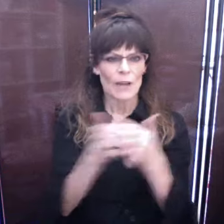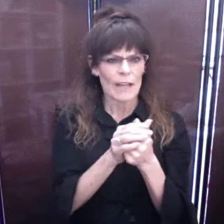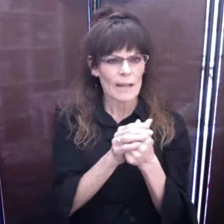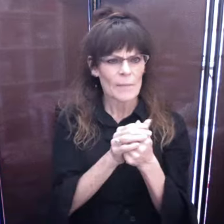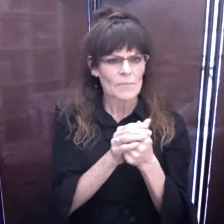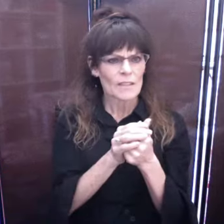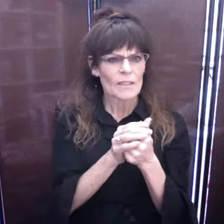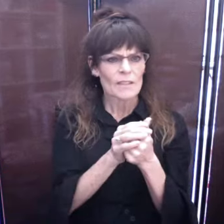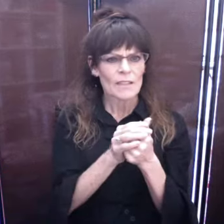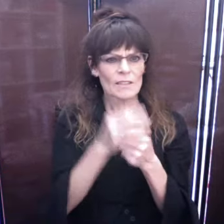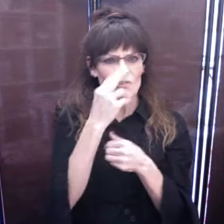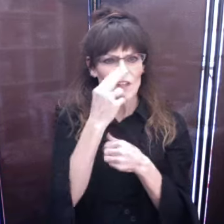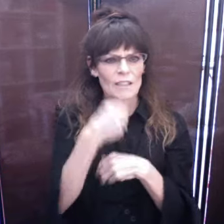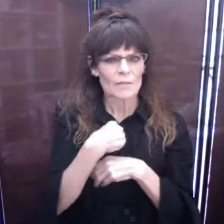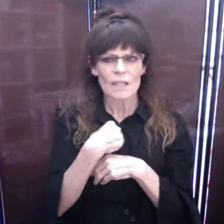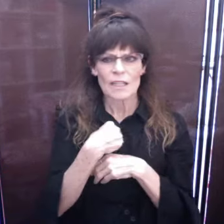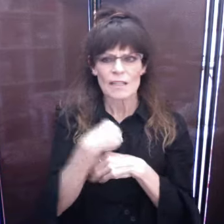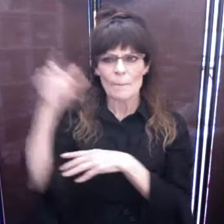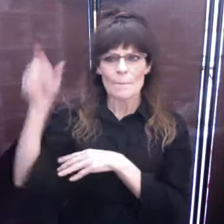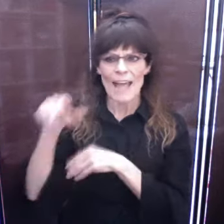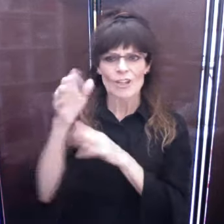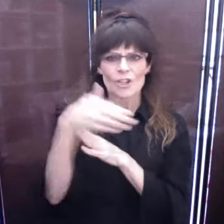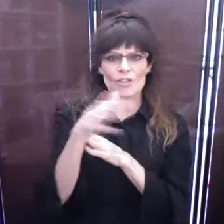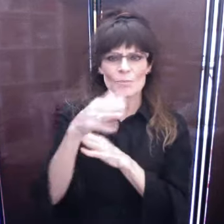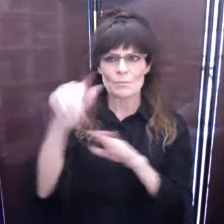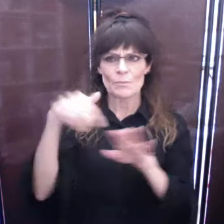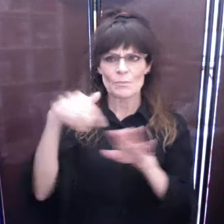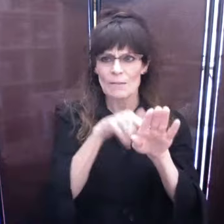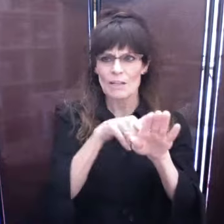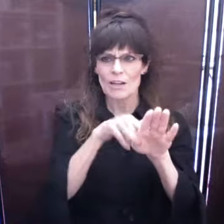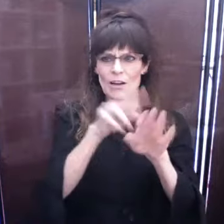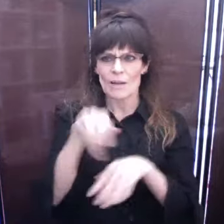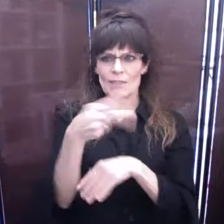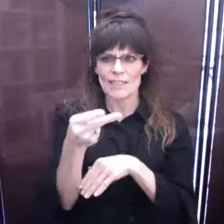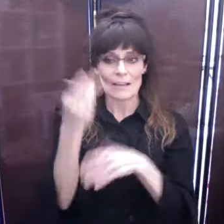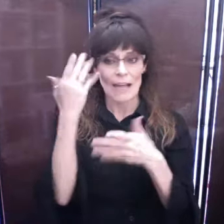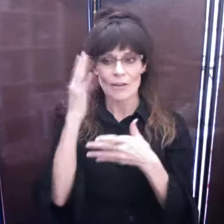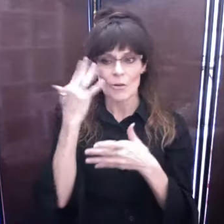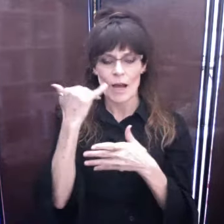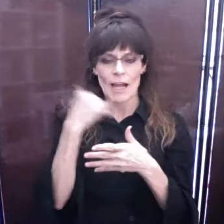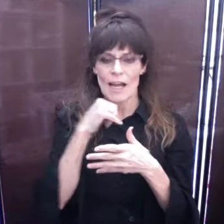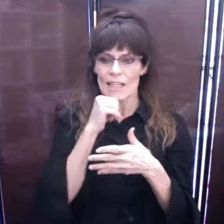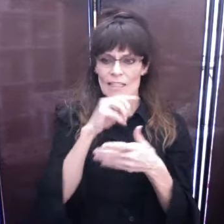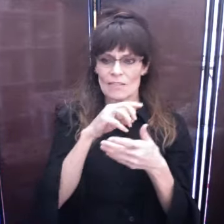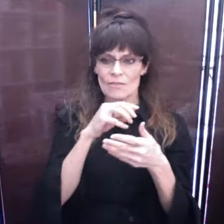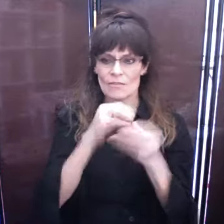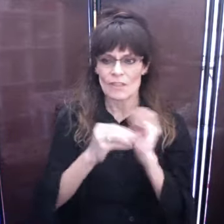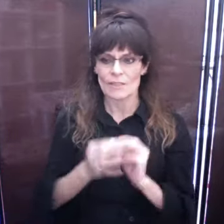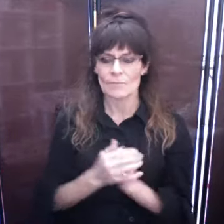to me. So I didn't even try and fix it. I'm like, that's cool. So, I wake up and I'm coming to,